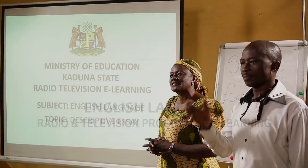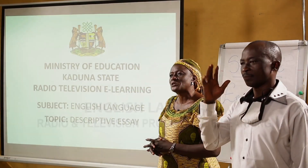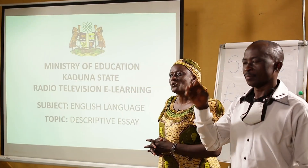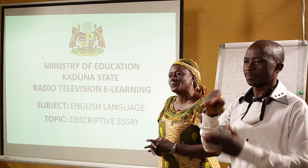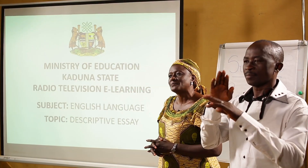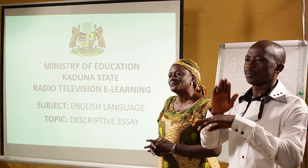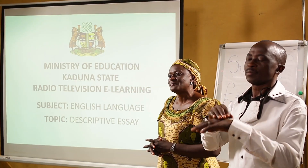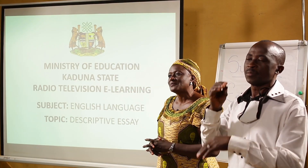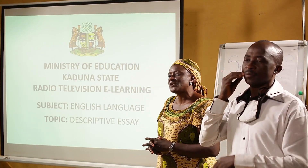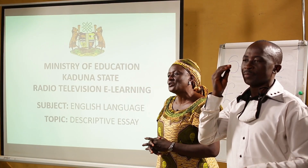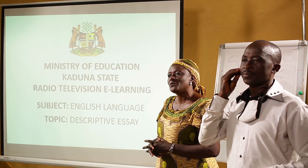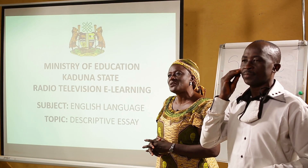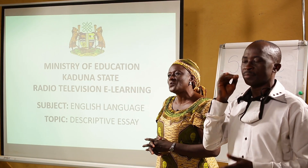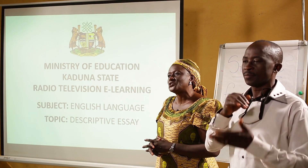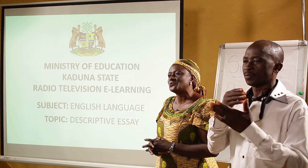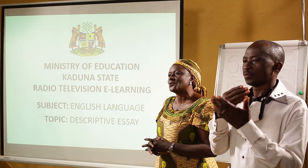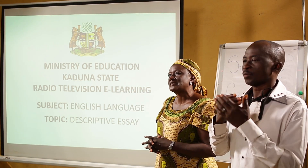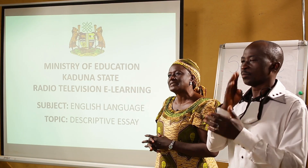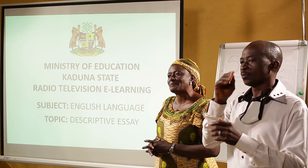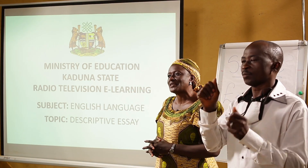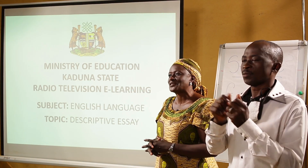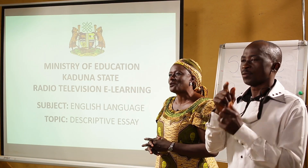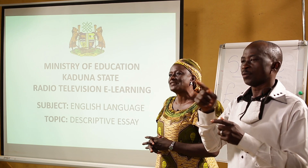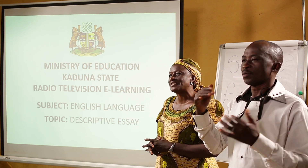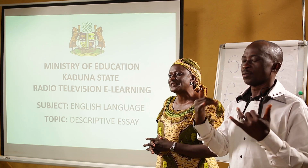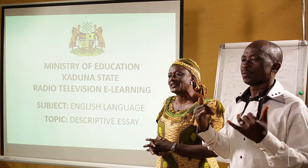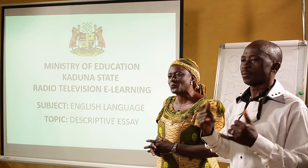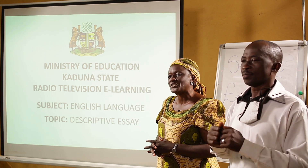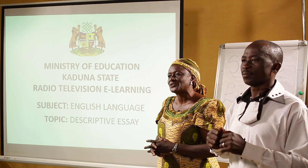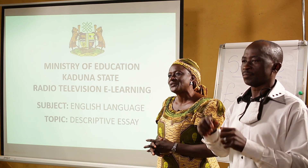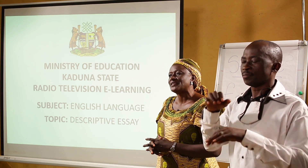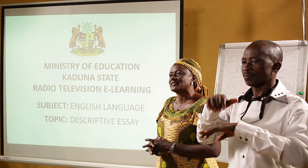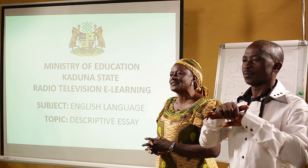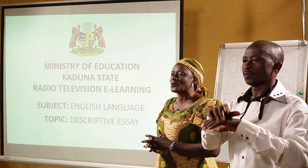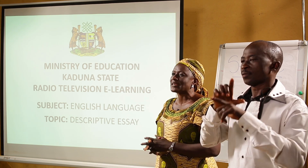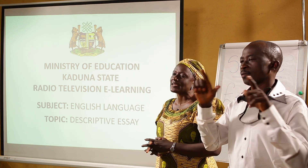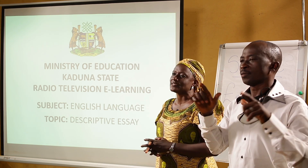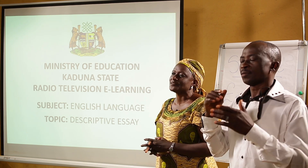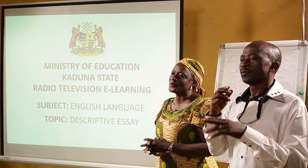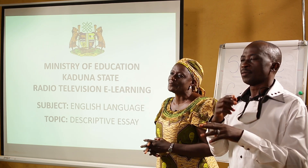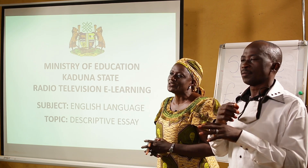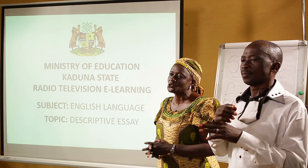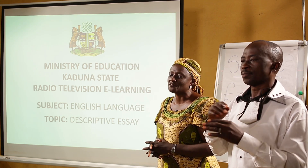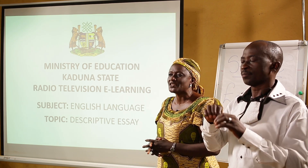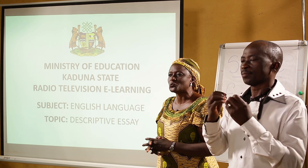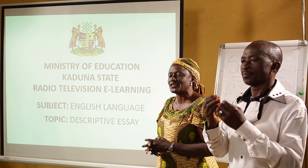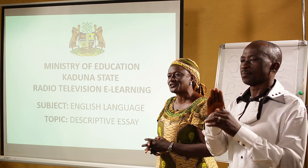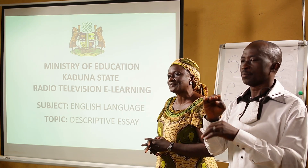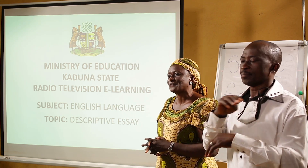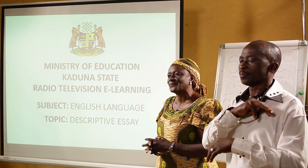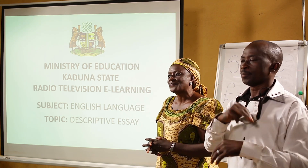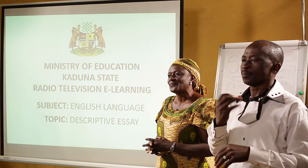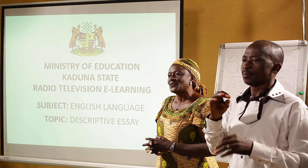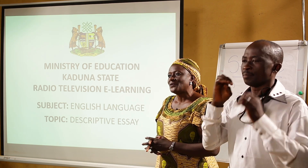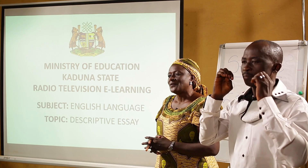Hello learners at home. It's good being with you on this segment of the English language lesson organized by the Ministry of